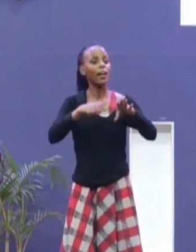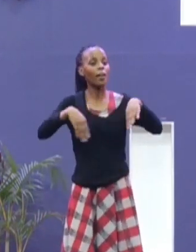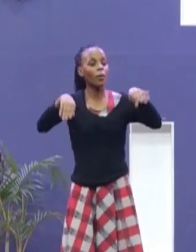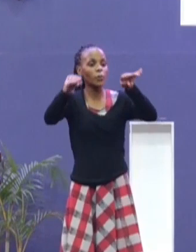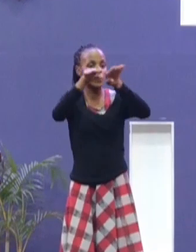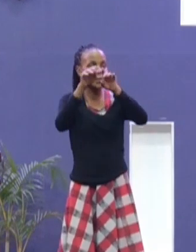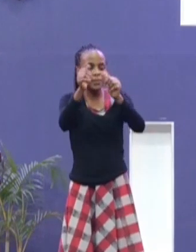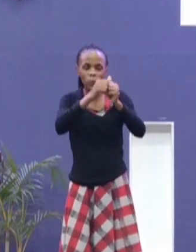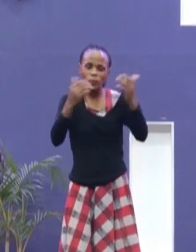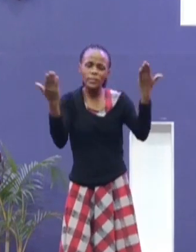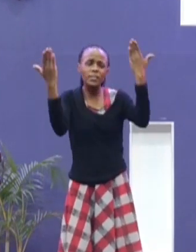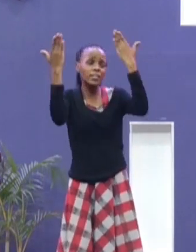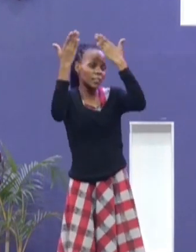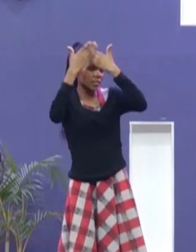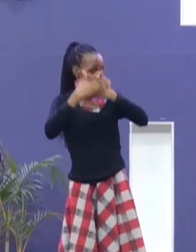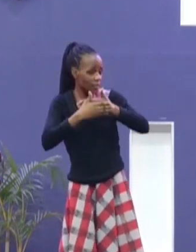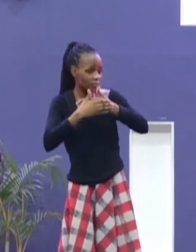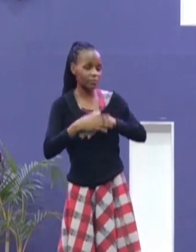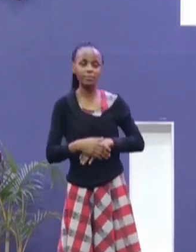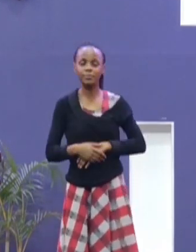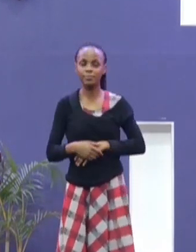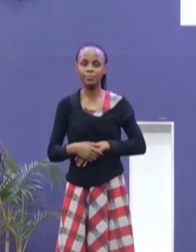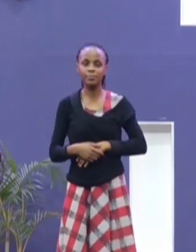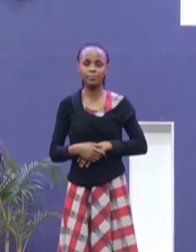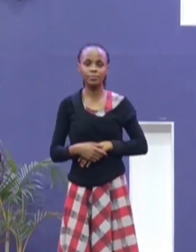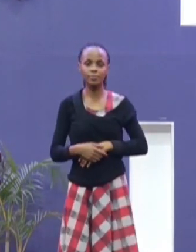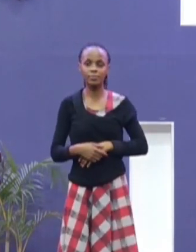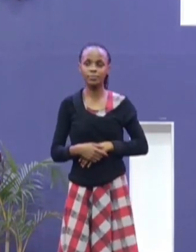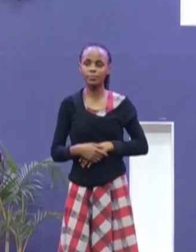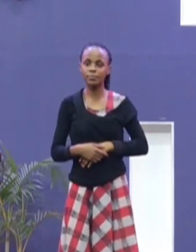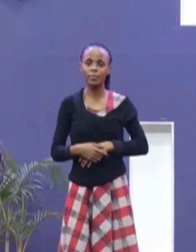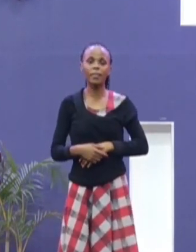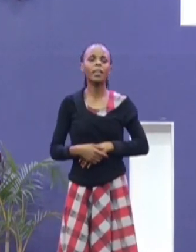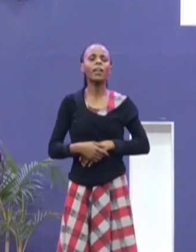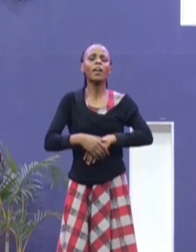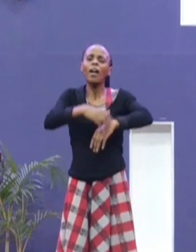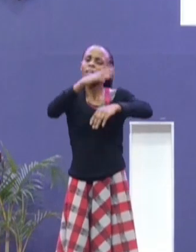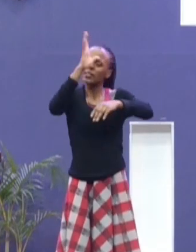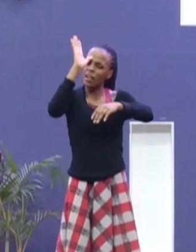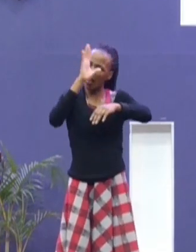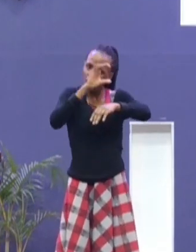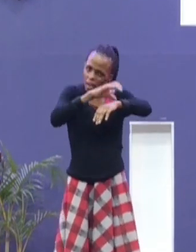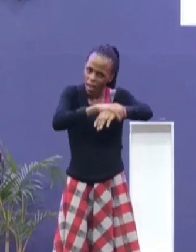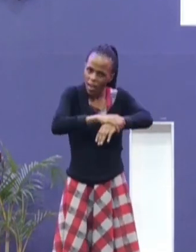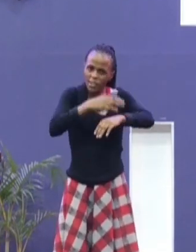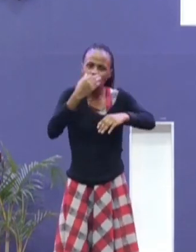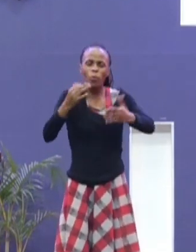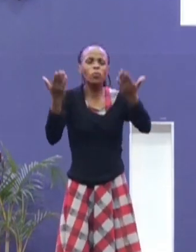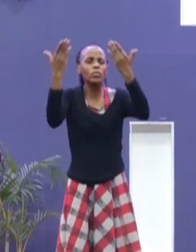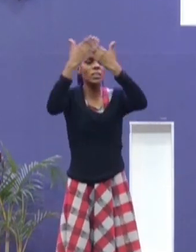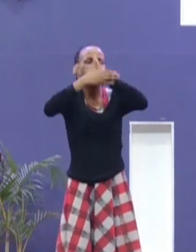the darkness. Okukkiriziganya n'ekizikiza. The grip of darkness upon our lives.